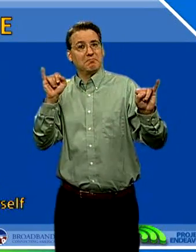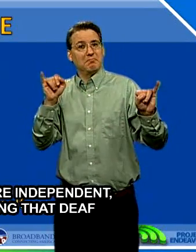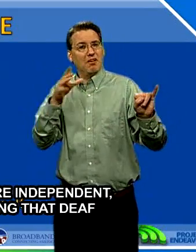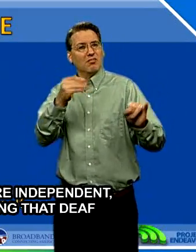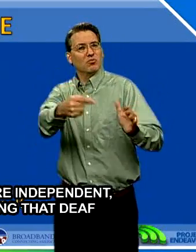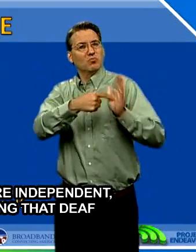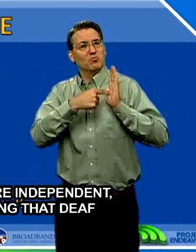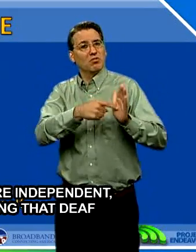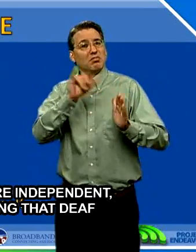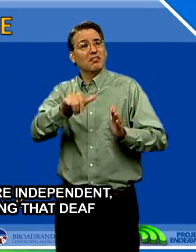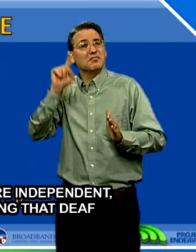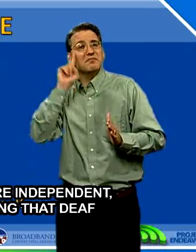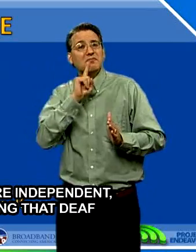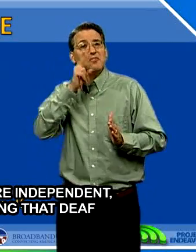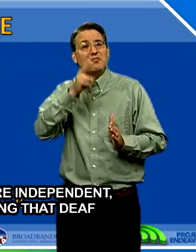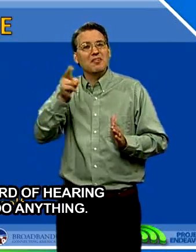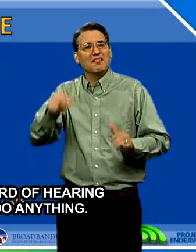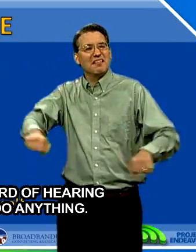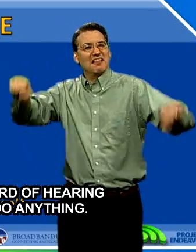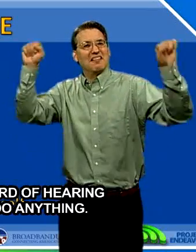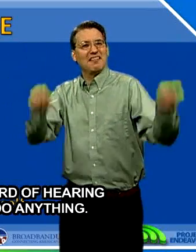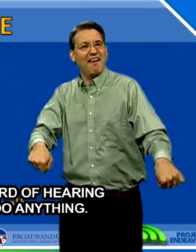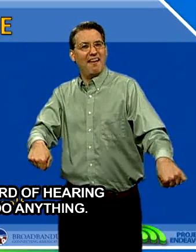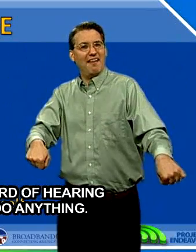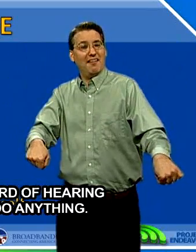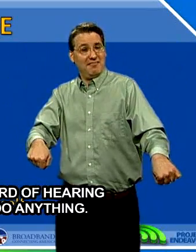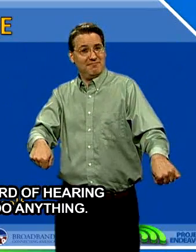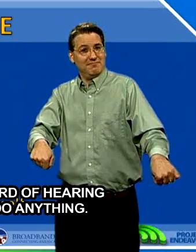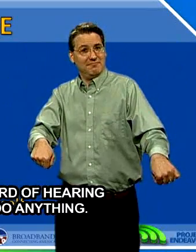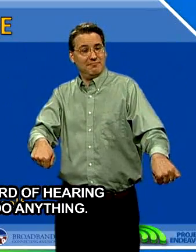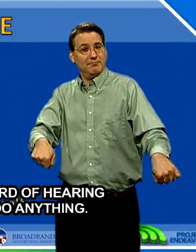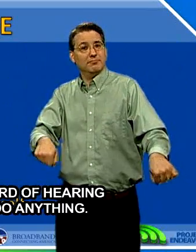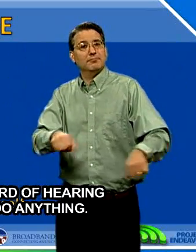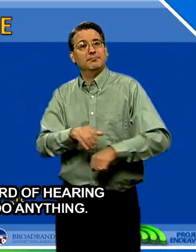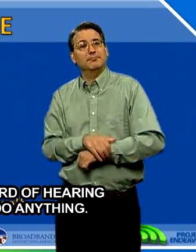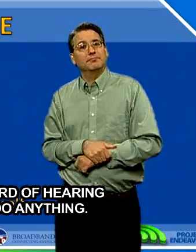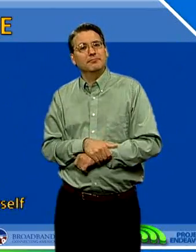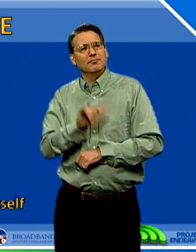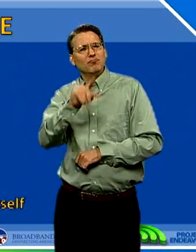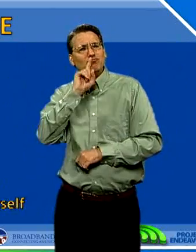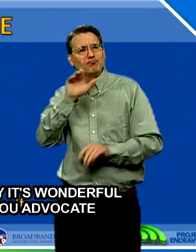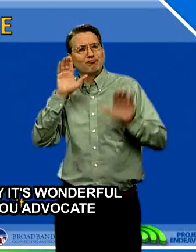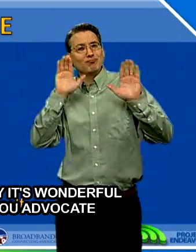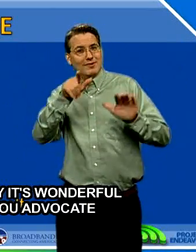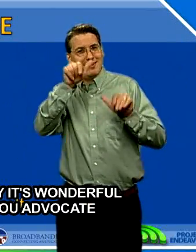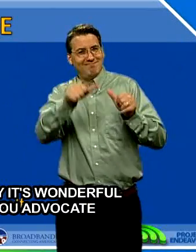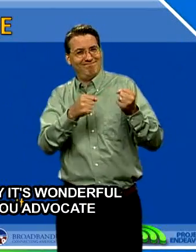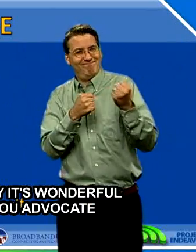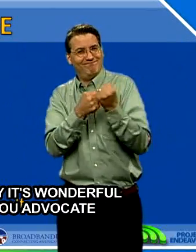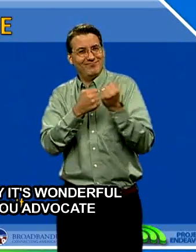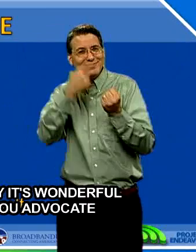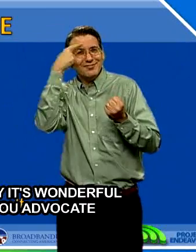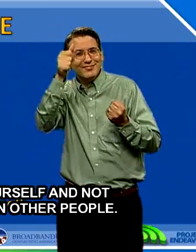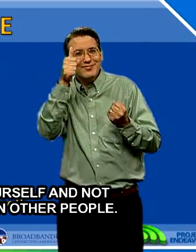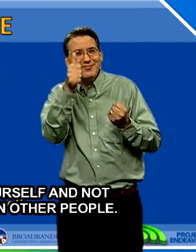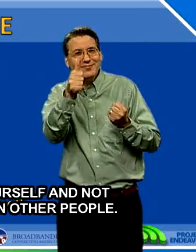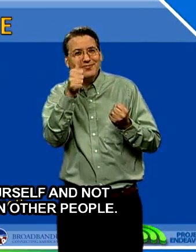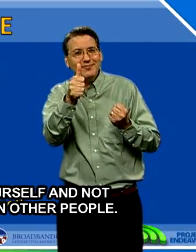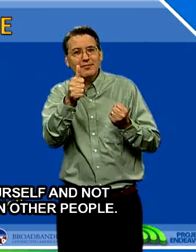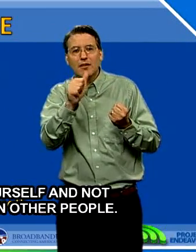and more independent, showing that deaf and hard of hearing people can do anything. So really, it's wonderful that you advocate for yourself and